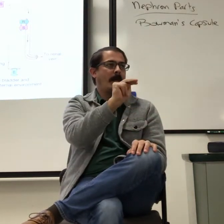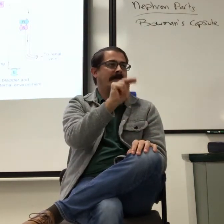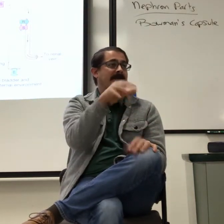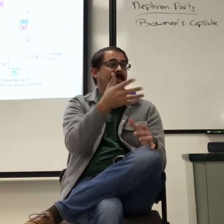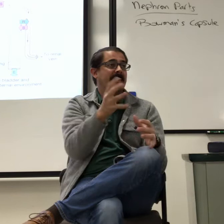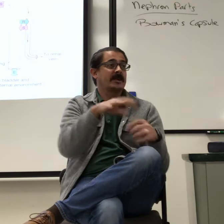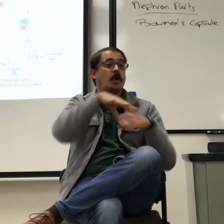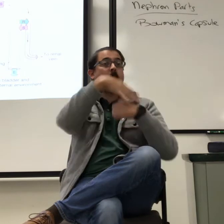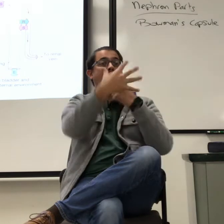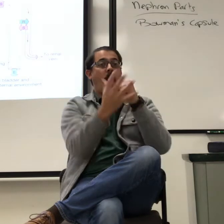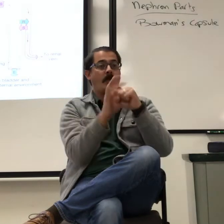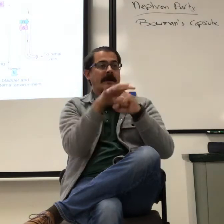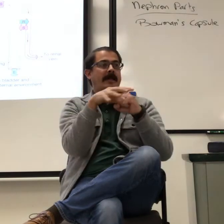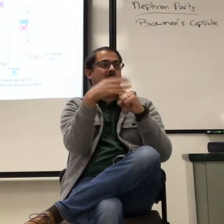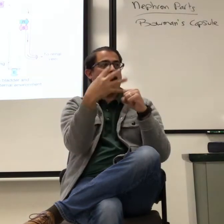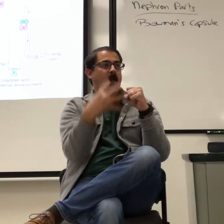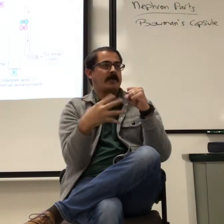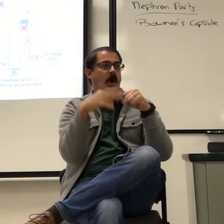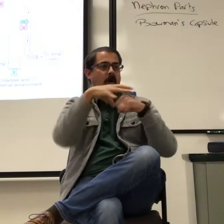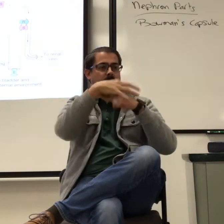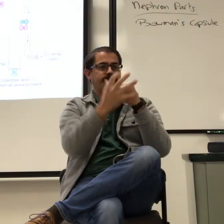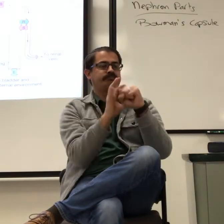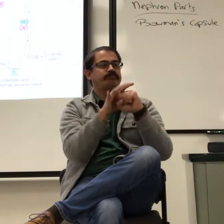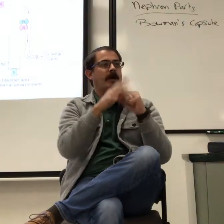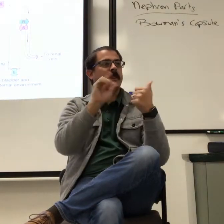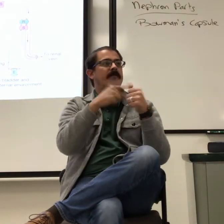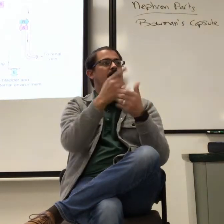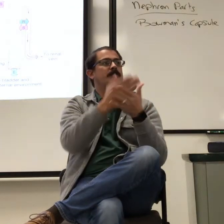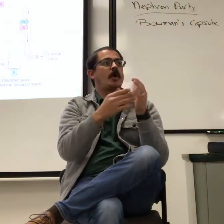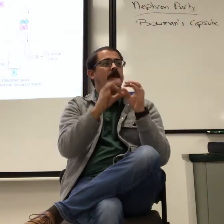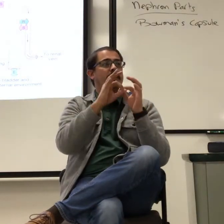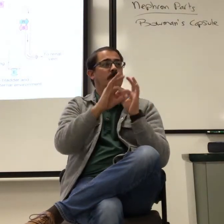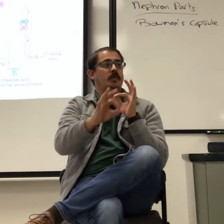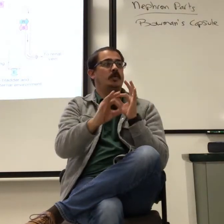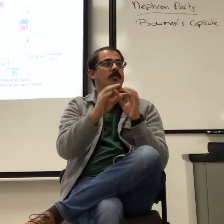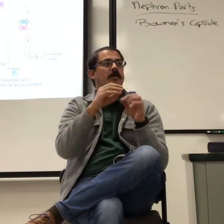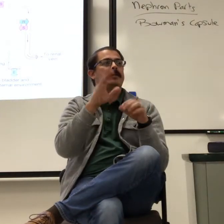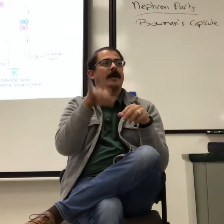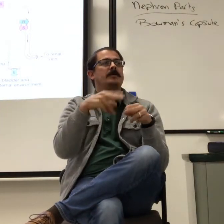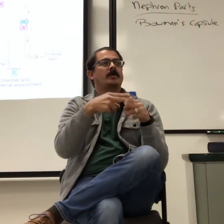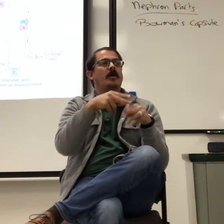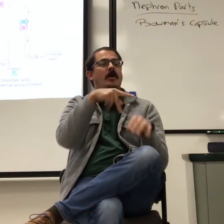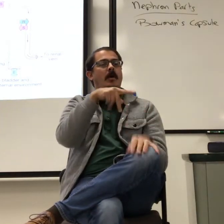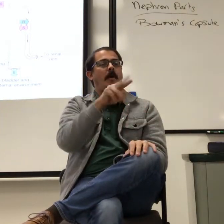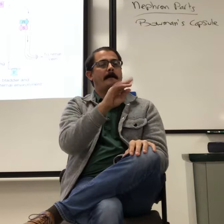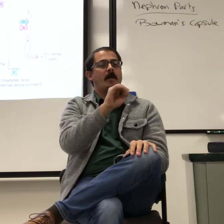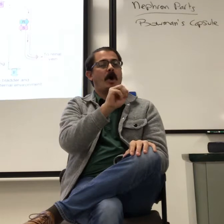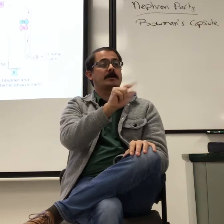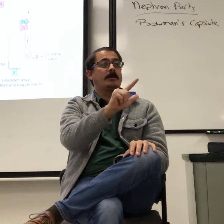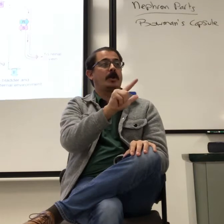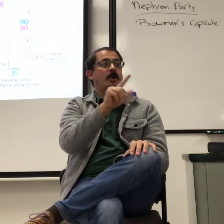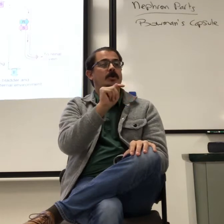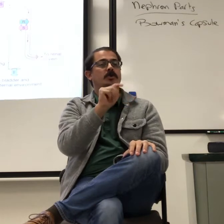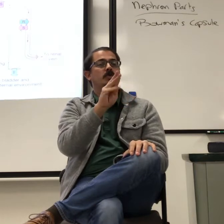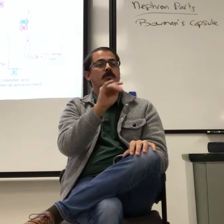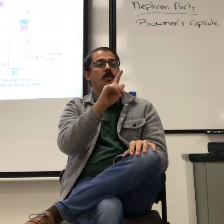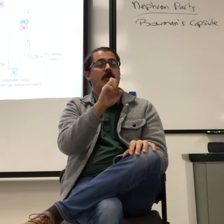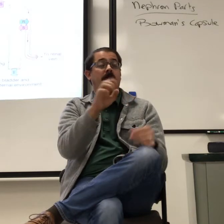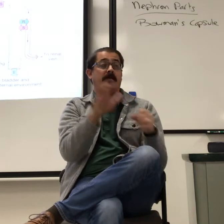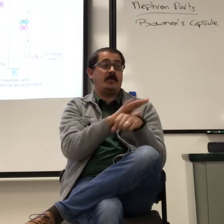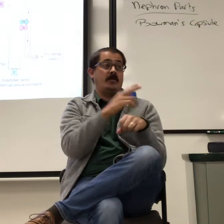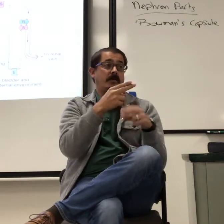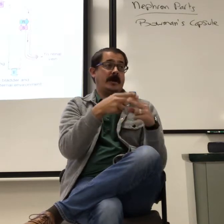glomerulus. But you can see it's continuous that with that first part of the tube. They call it the proximal tubule. The full name is